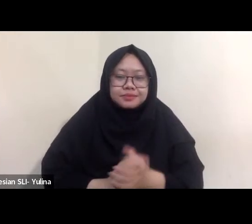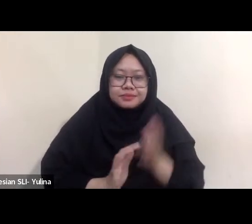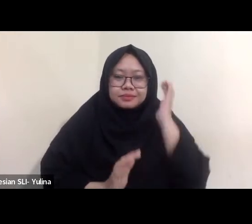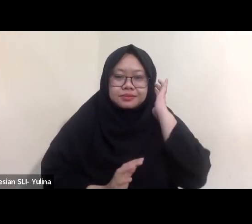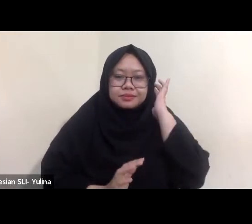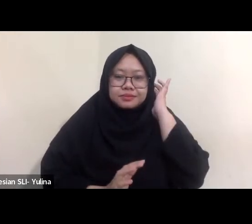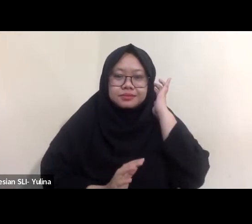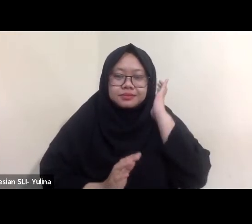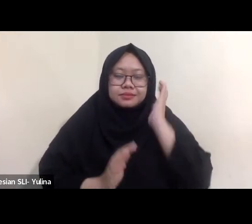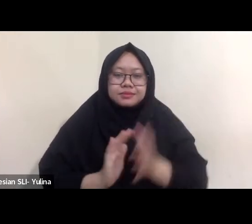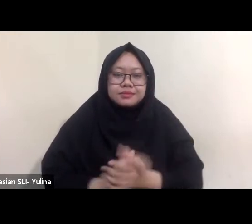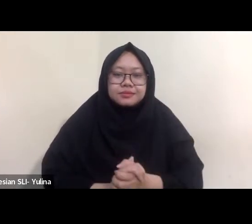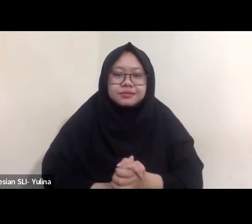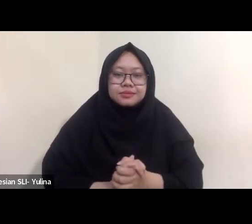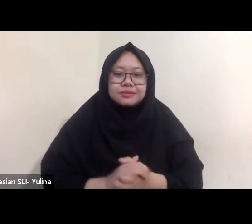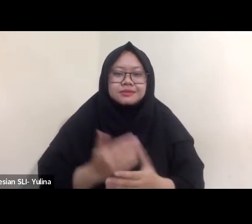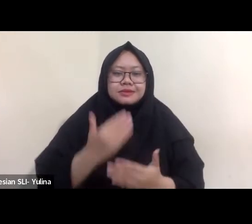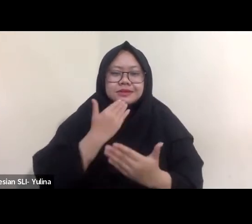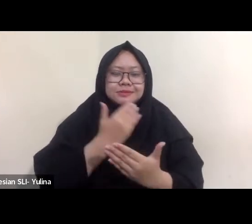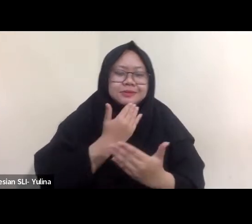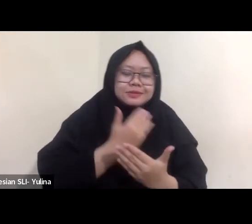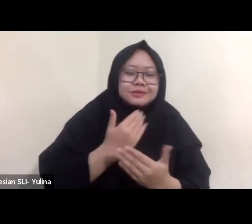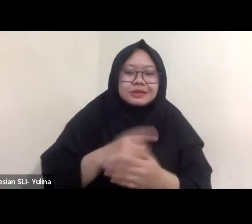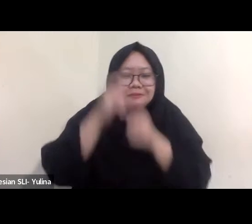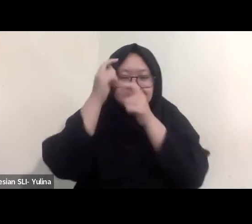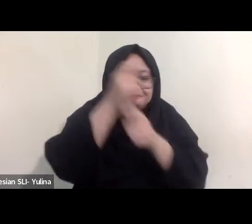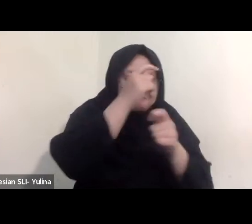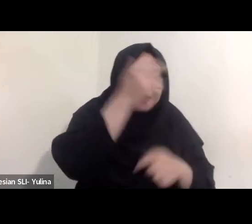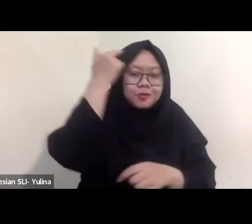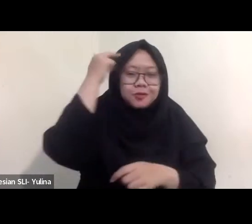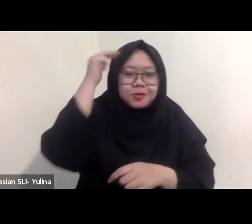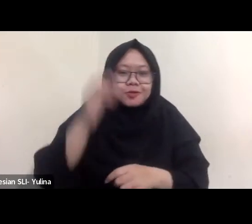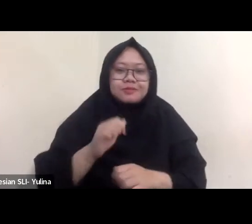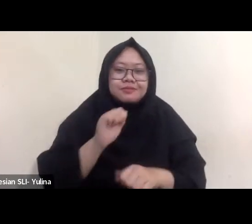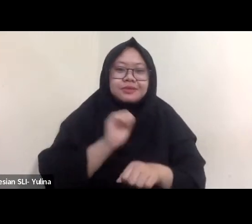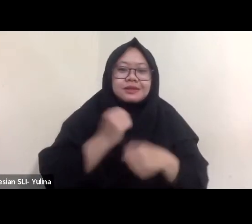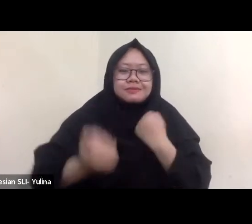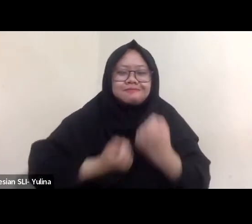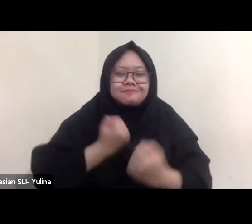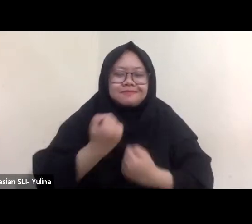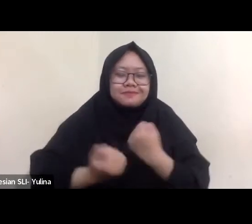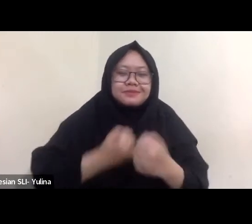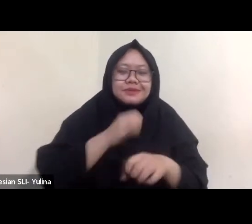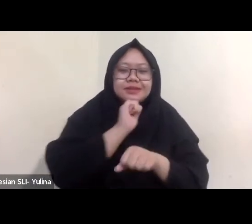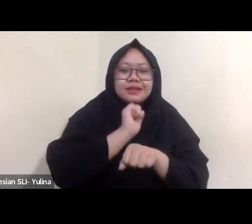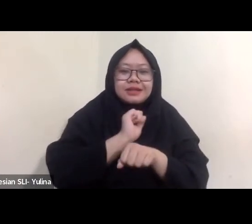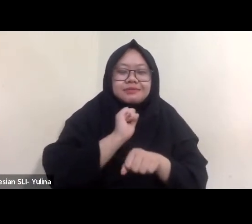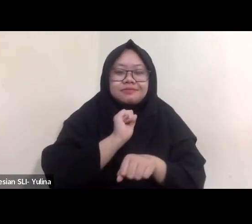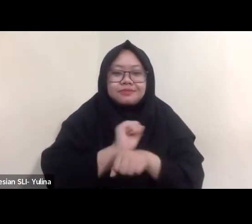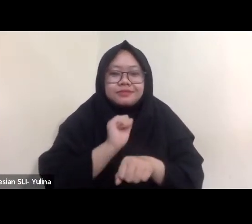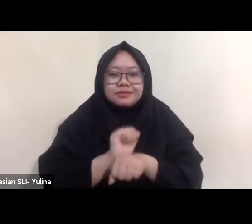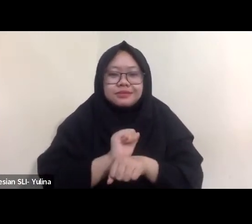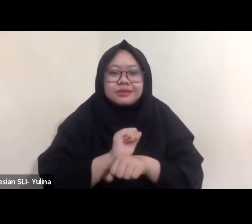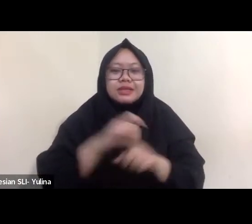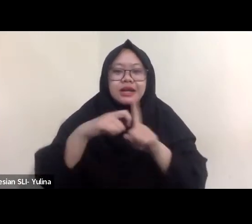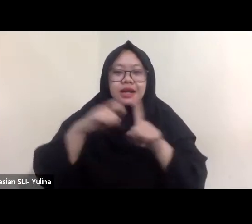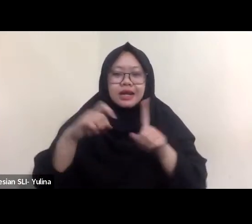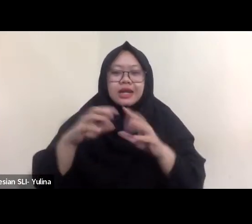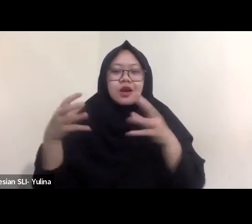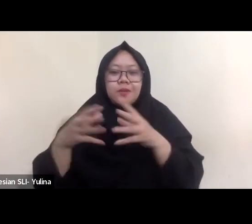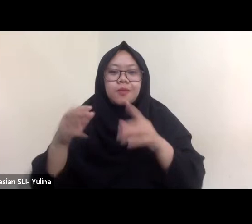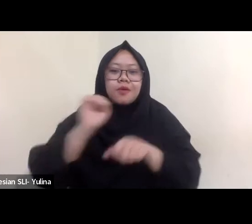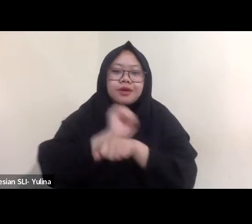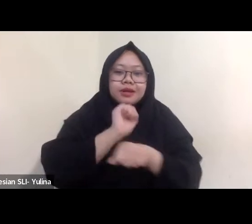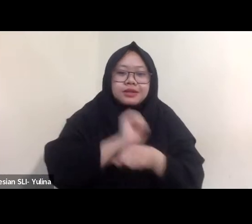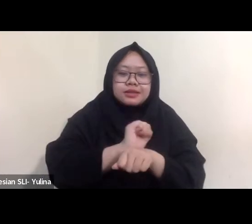the hard work and commitment of the Education Working Group. So I'm proud to be